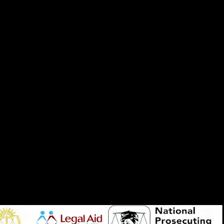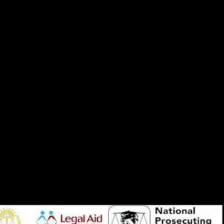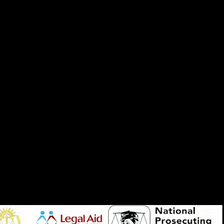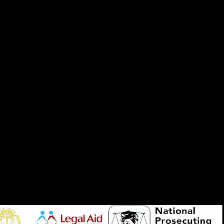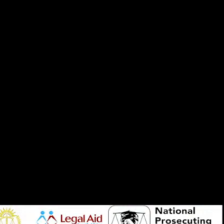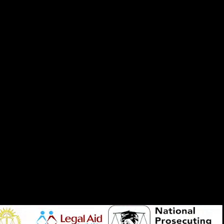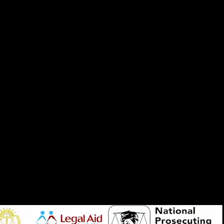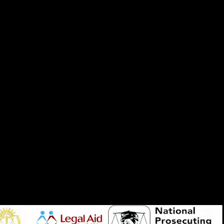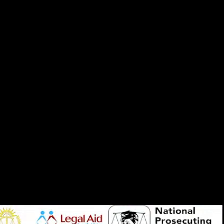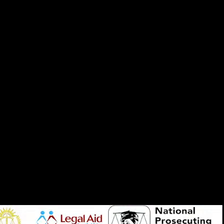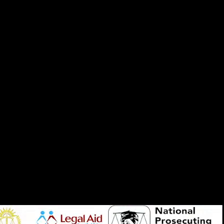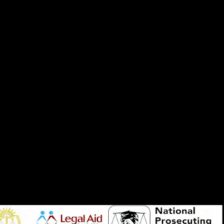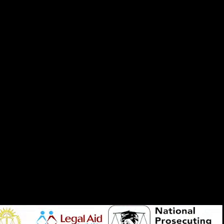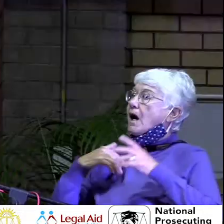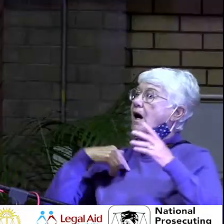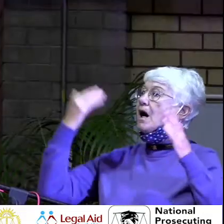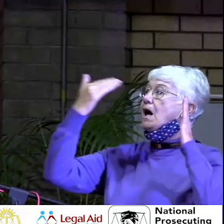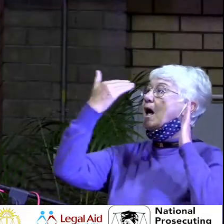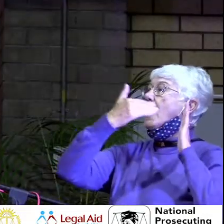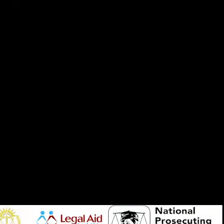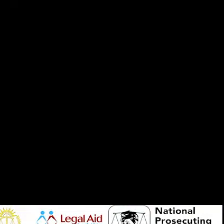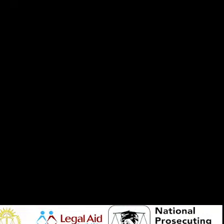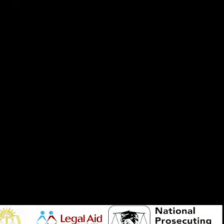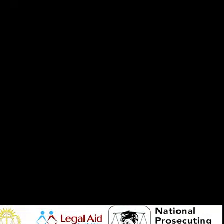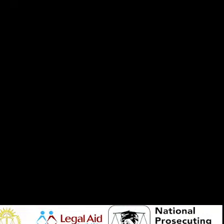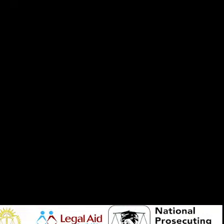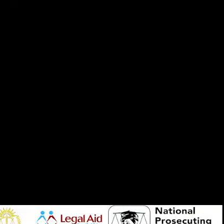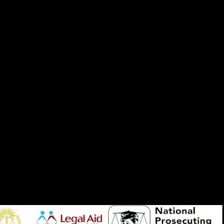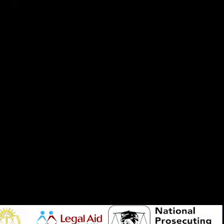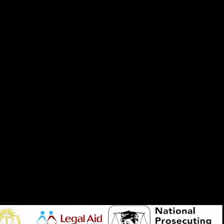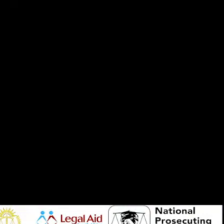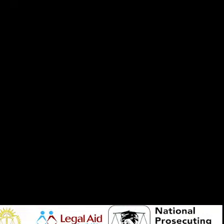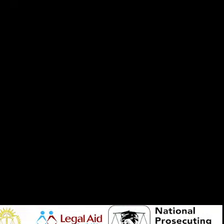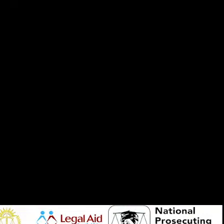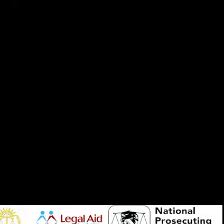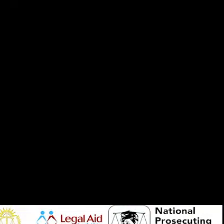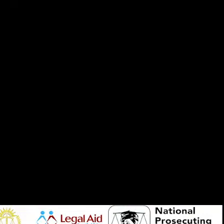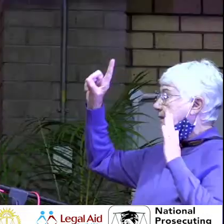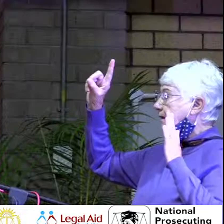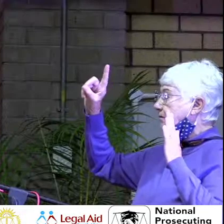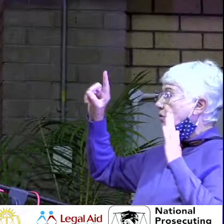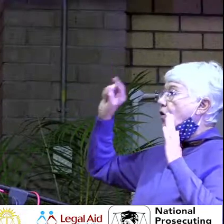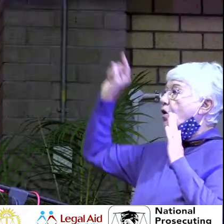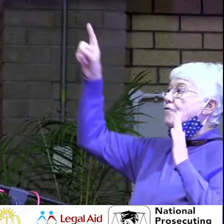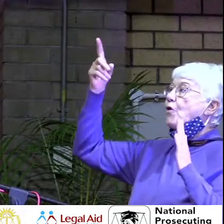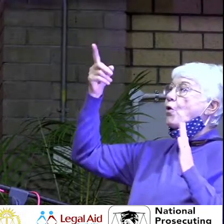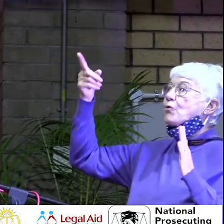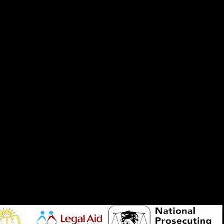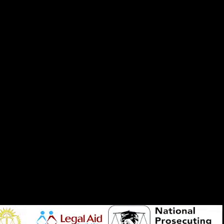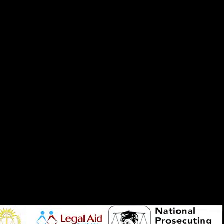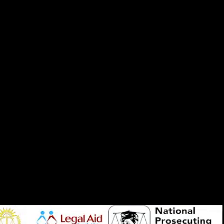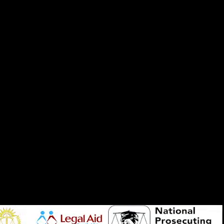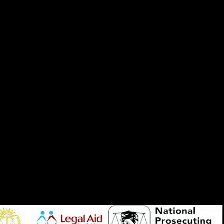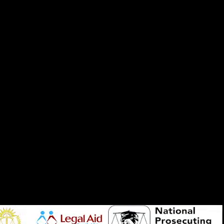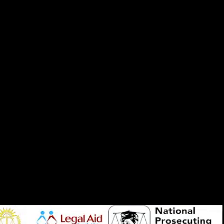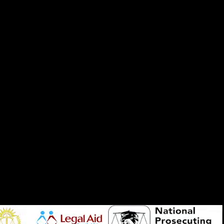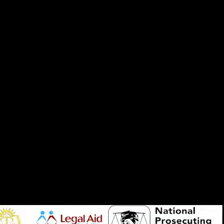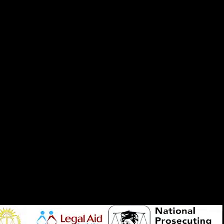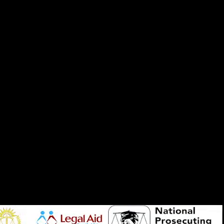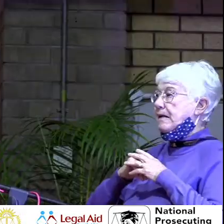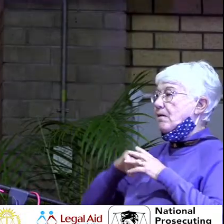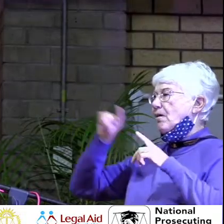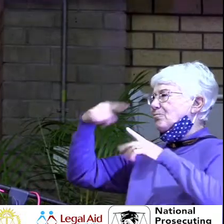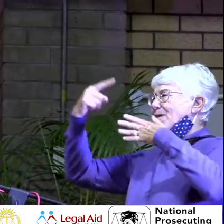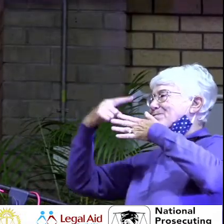Program Director, may I acknowledge the Deputy Minister, the Director General, Director for Public